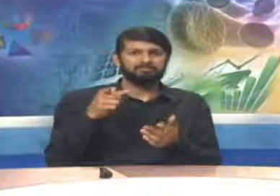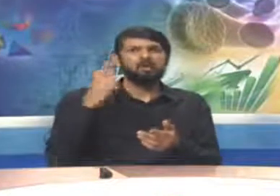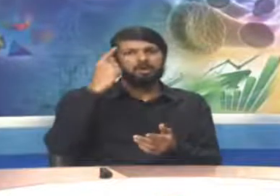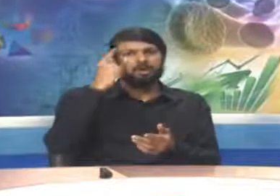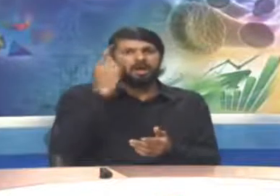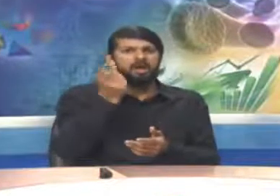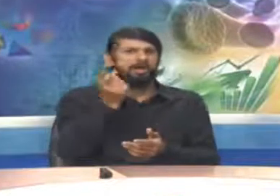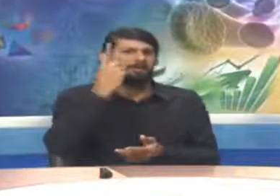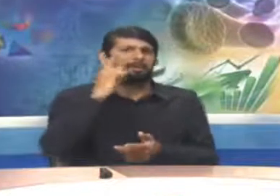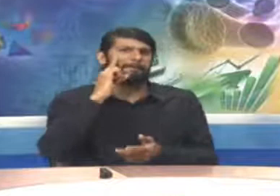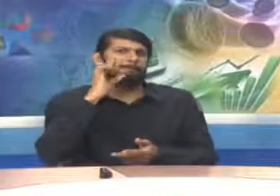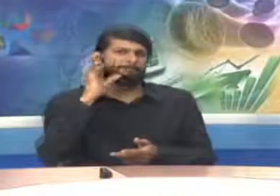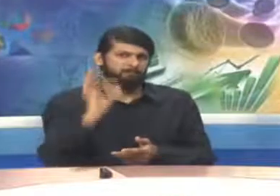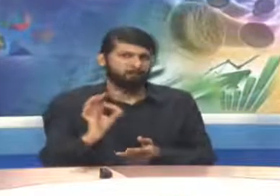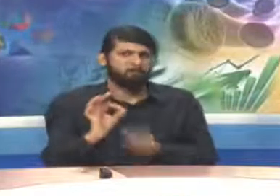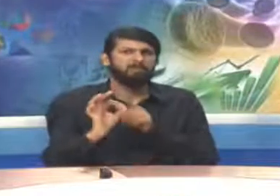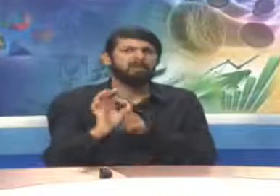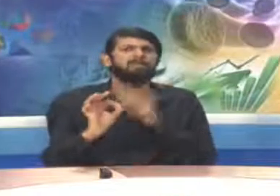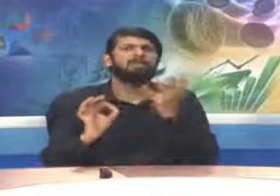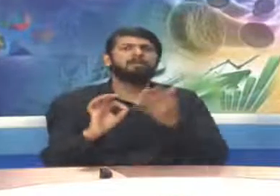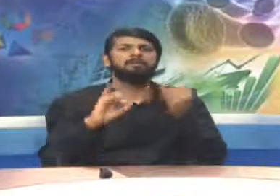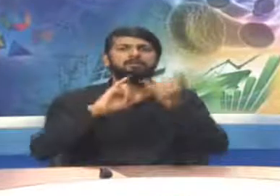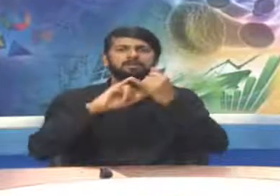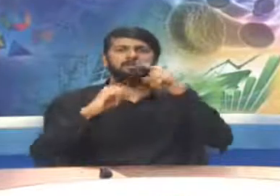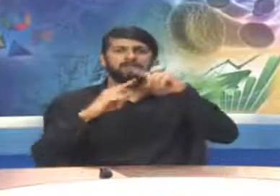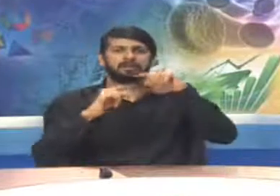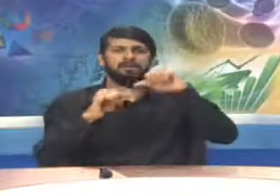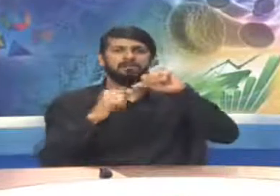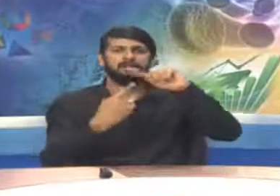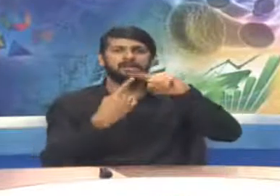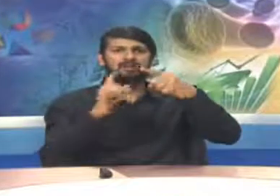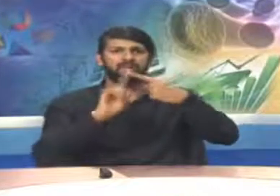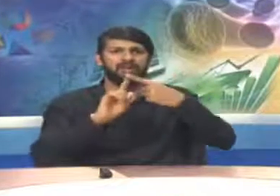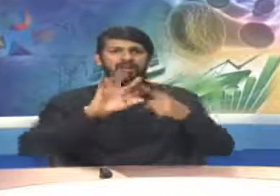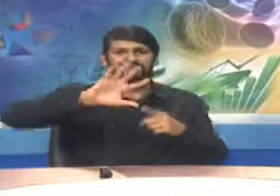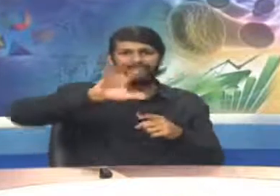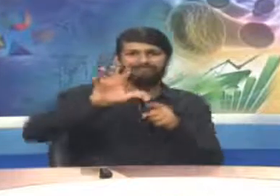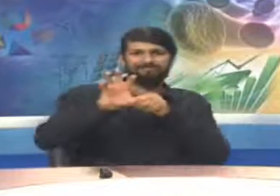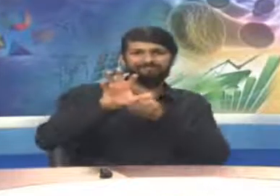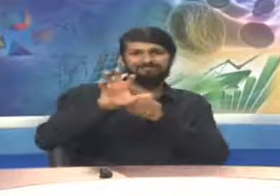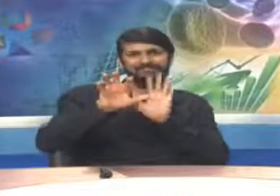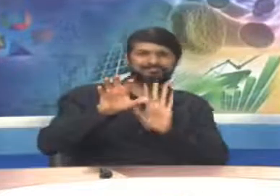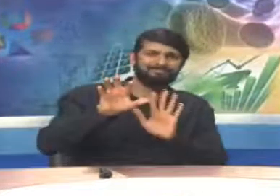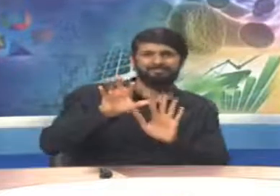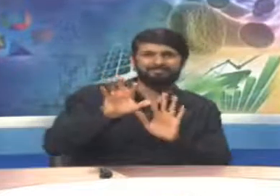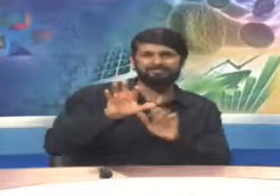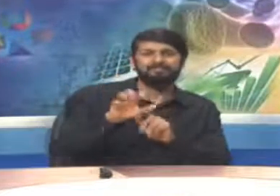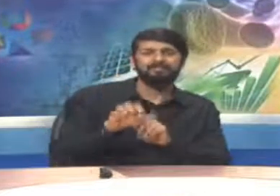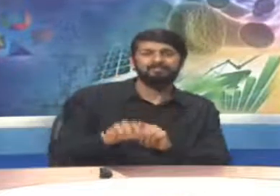Marxism also underestimated the importance of